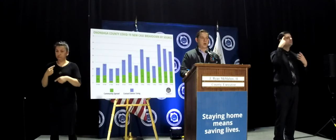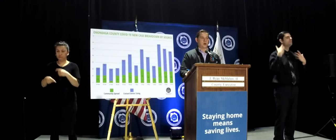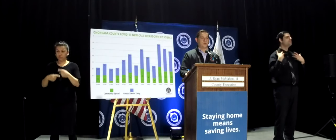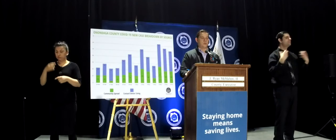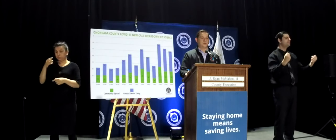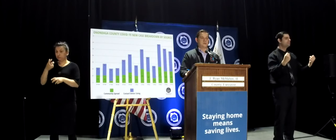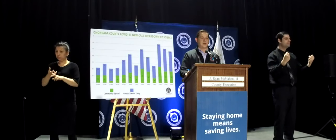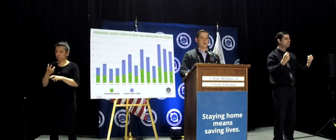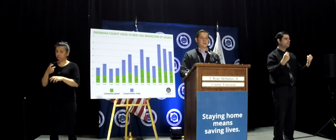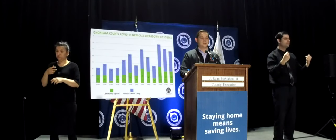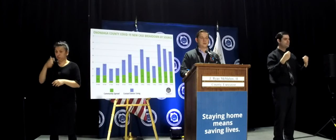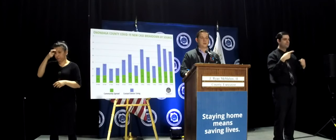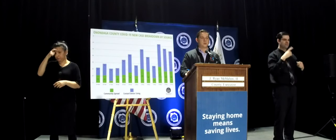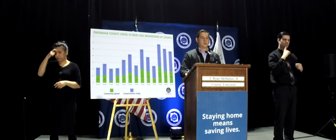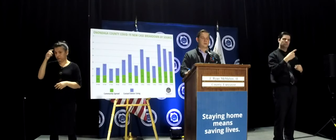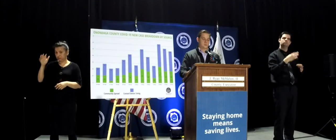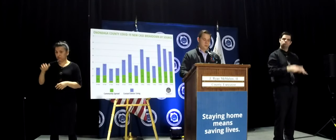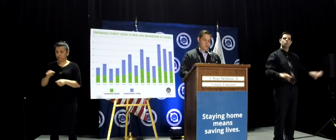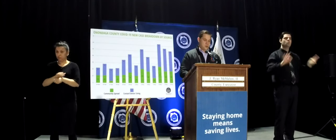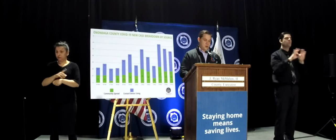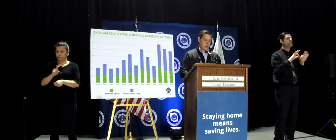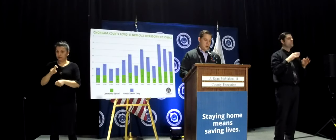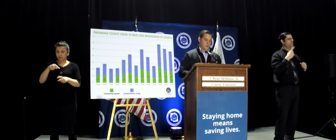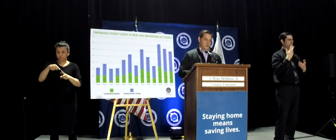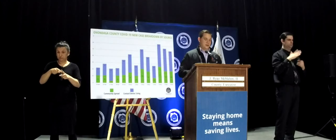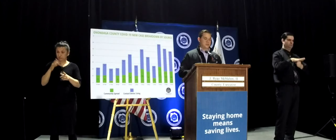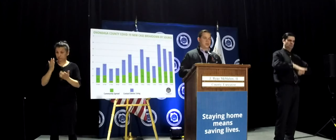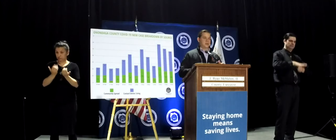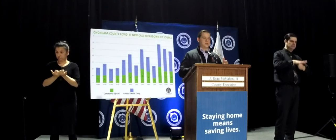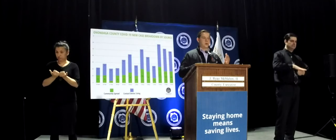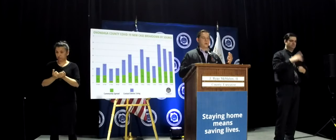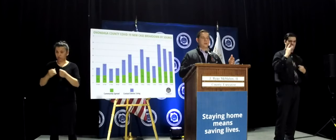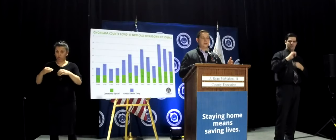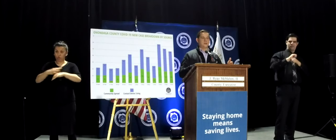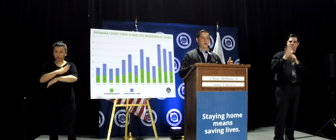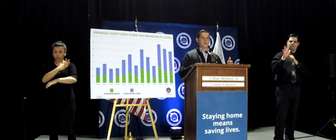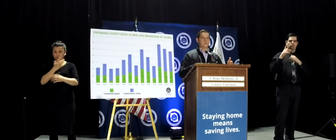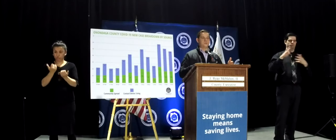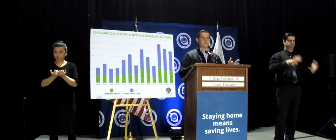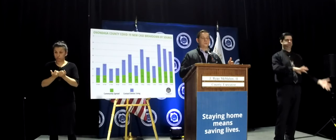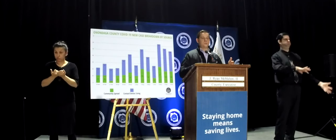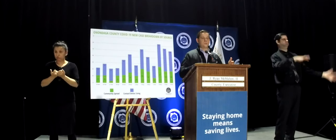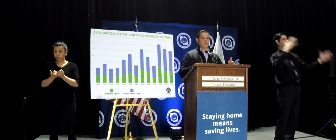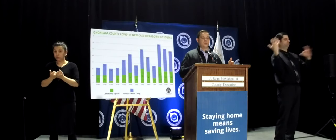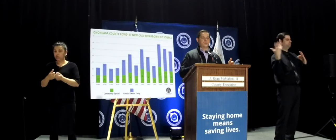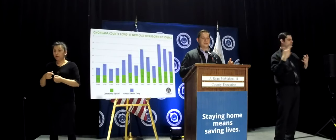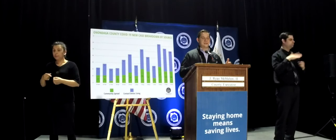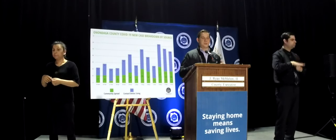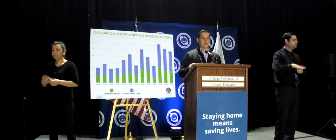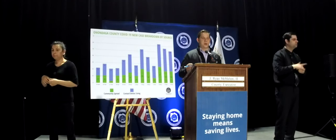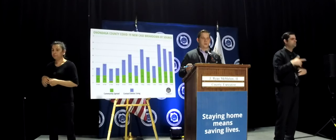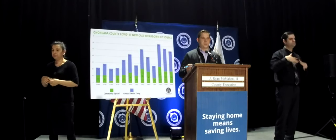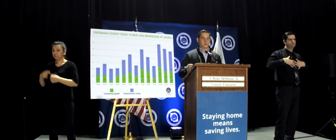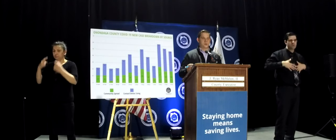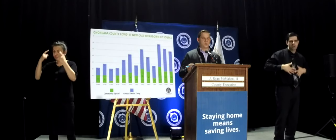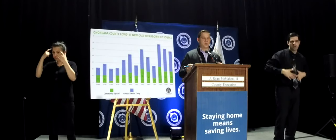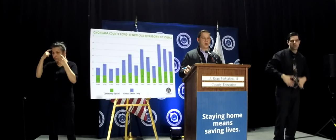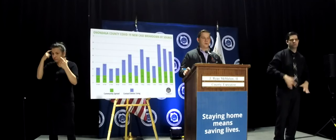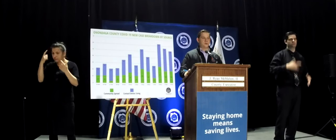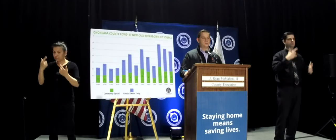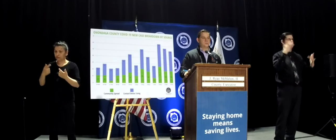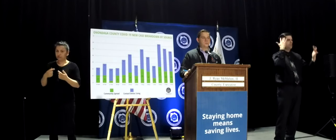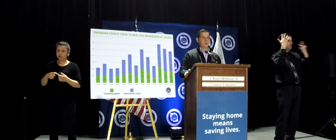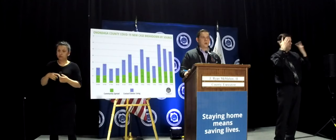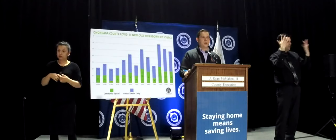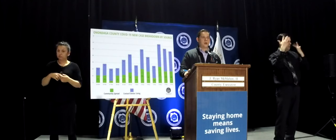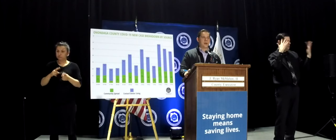That's part of what this virus has done to us. We've had to change the way we live life. We've been separated from those that we